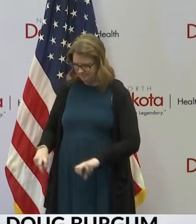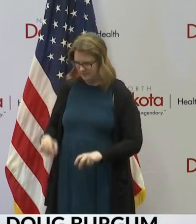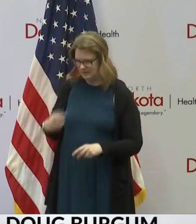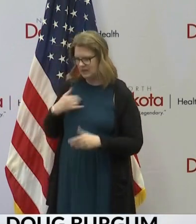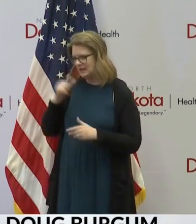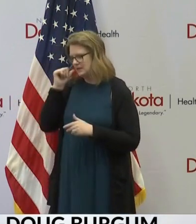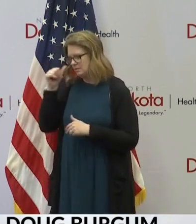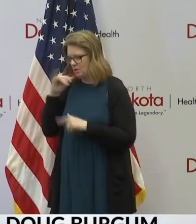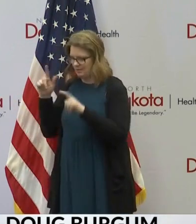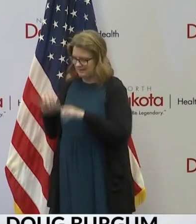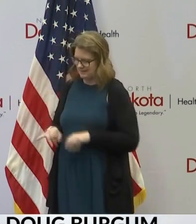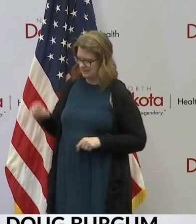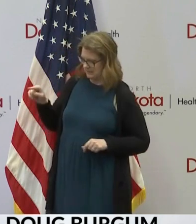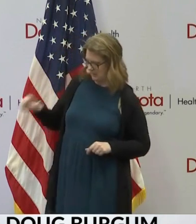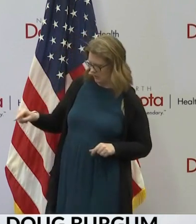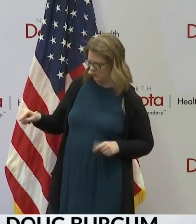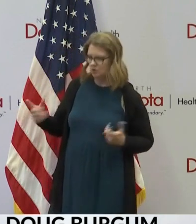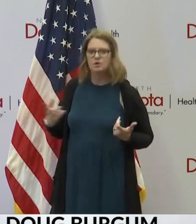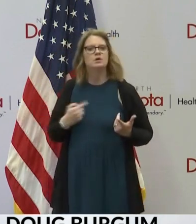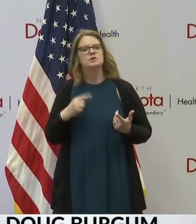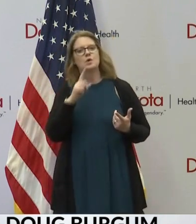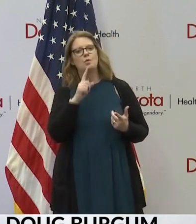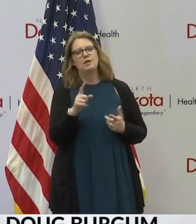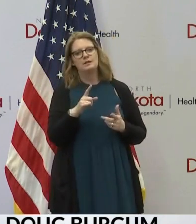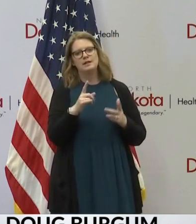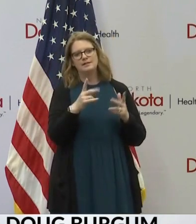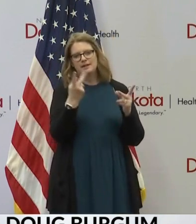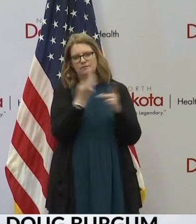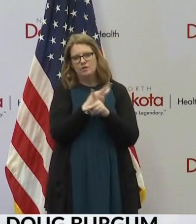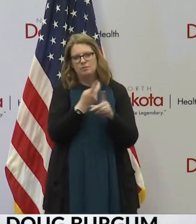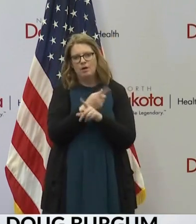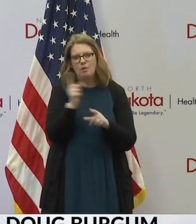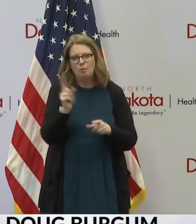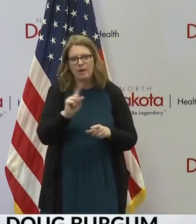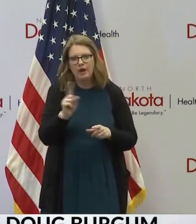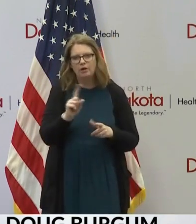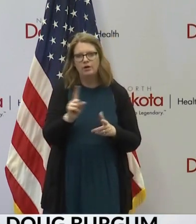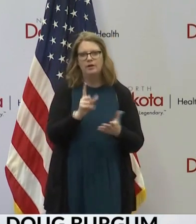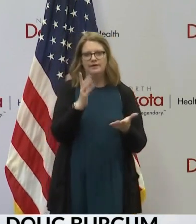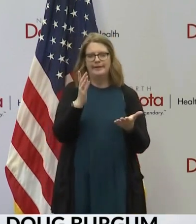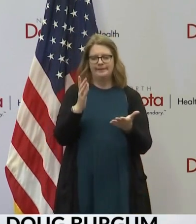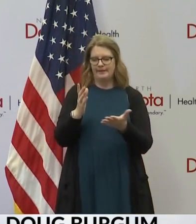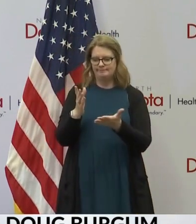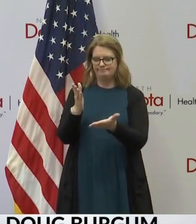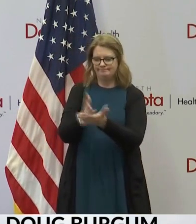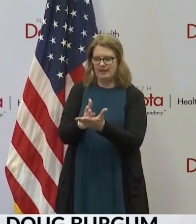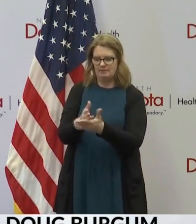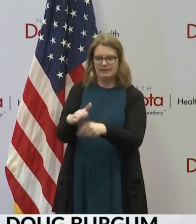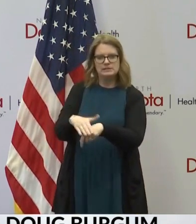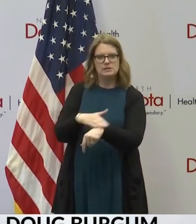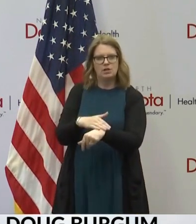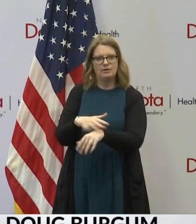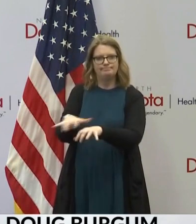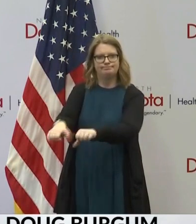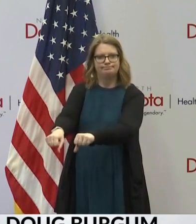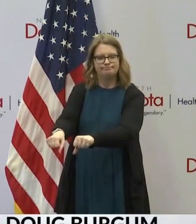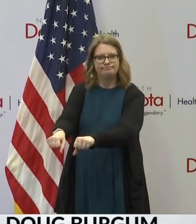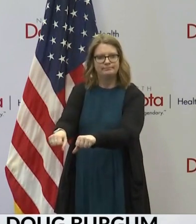drive the resource towards where we think we can find, and then stop and slow and arrest the spread. So that's